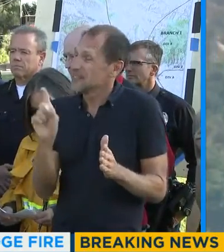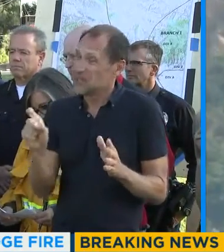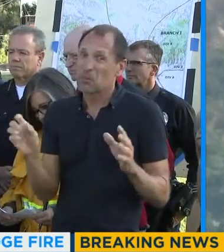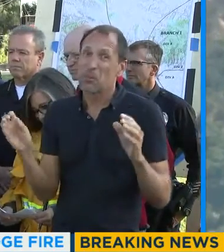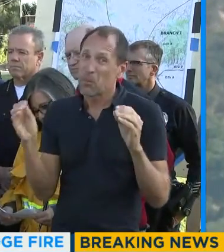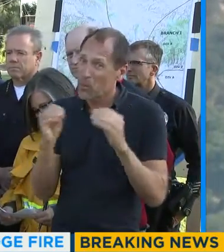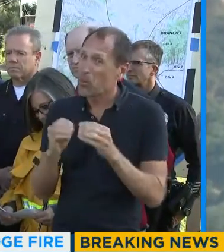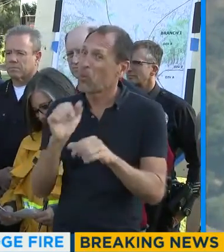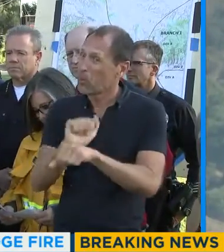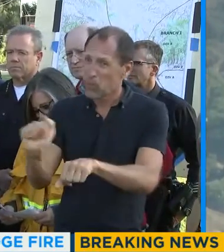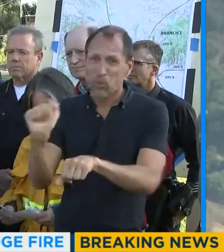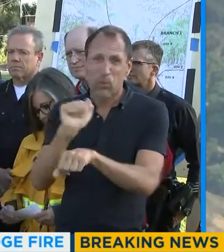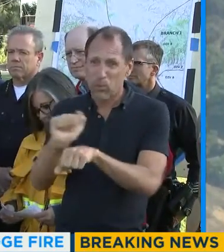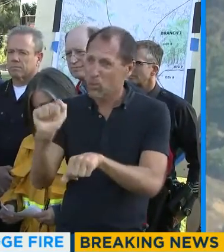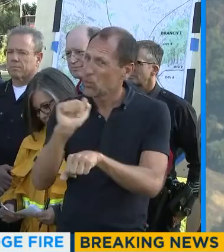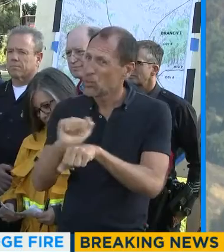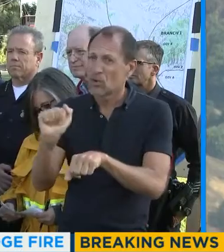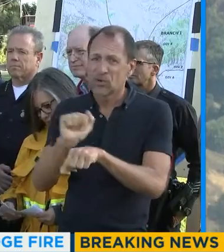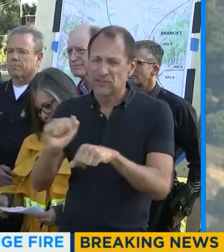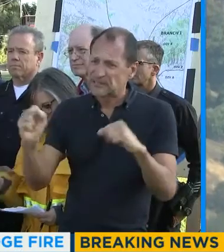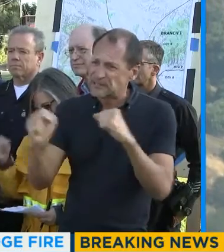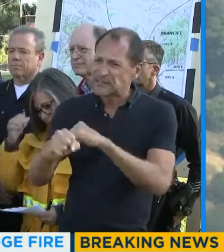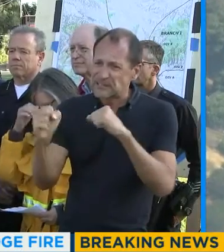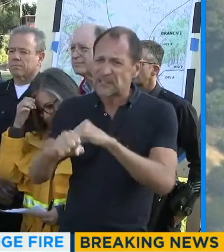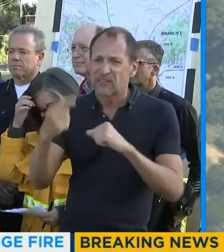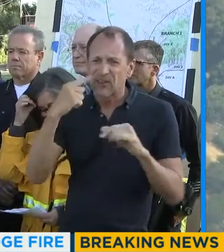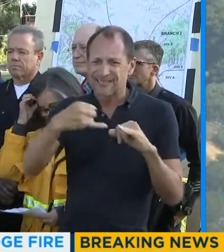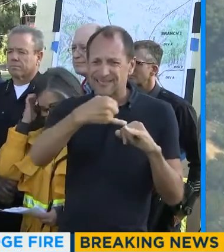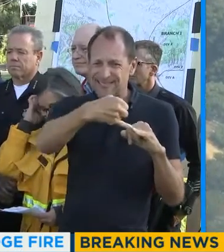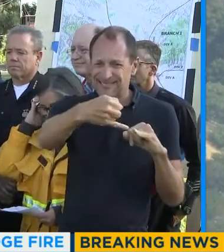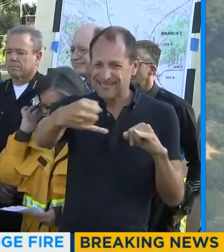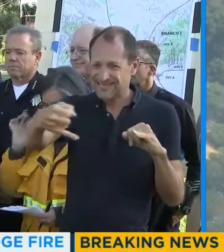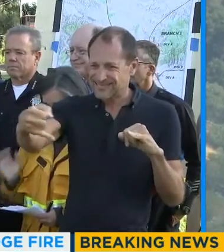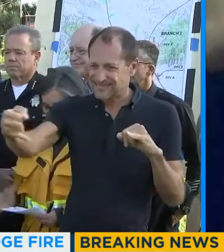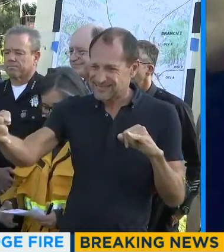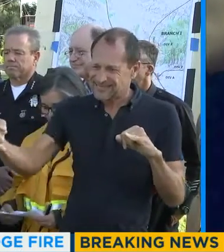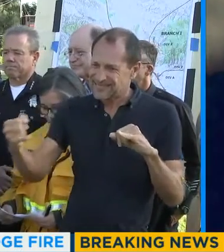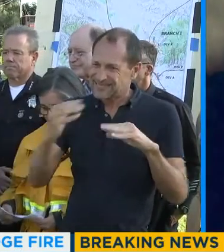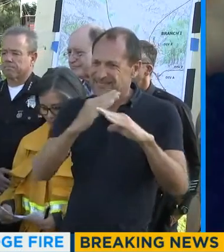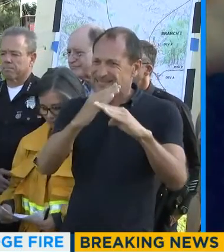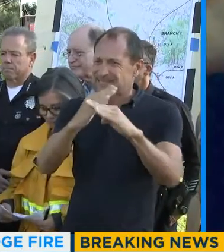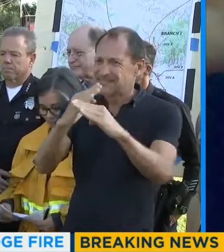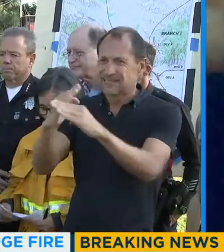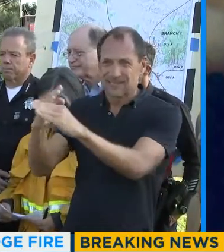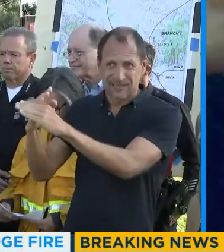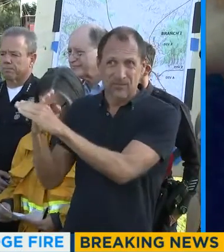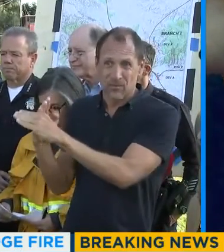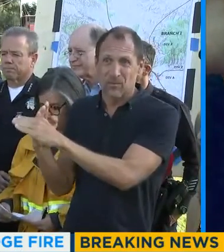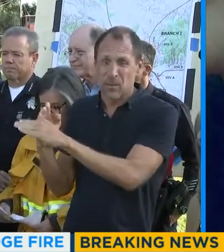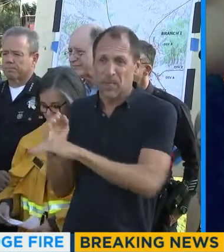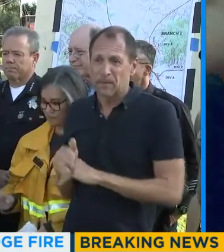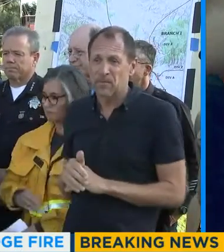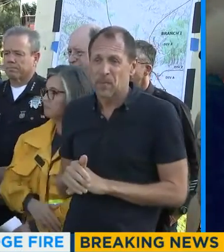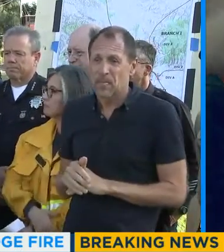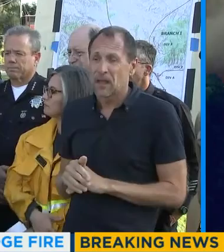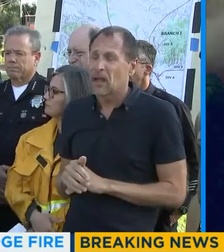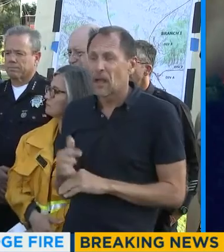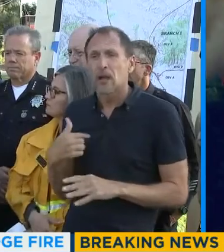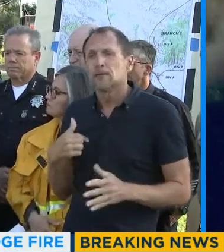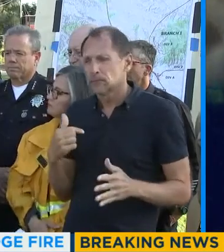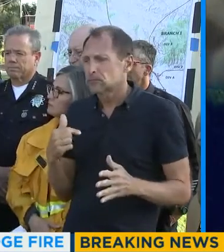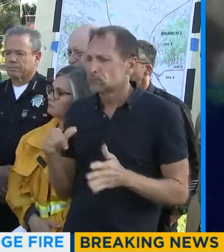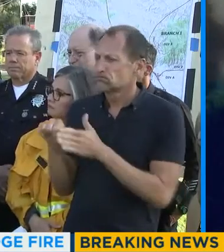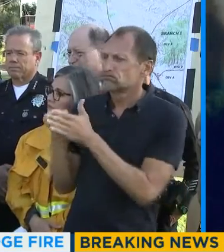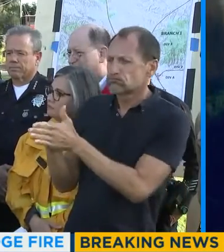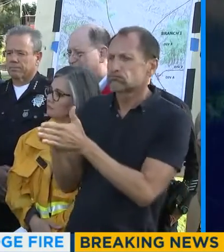that continues to get a line around this fire. I'd like to note and echo the